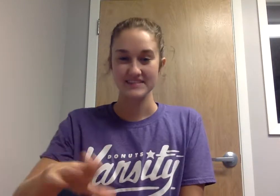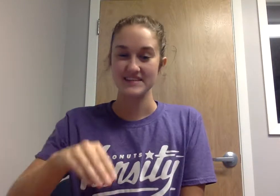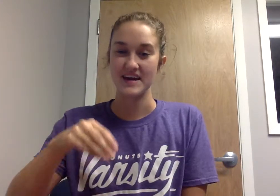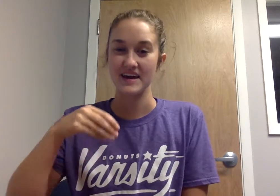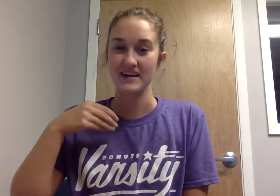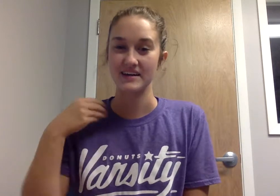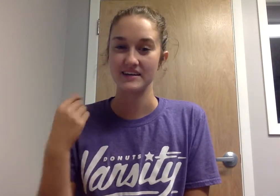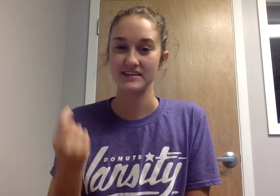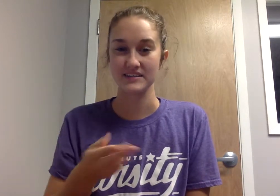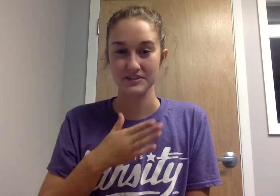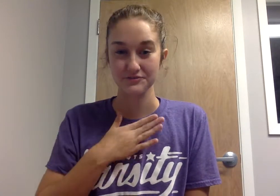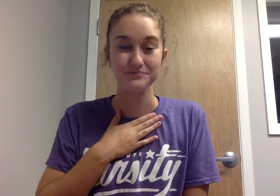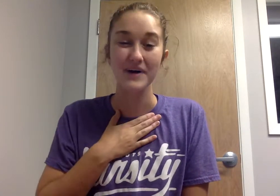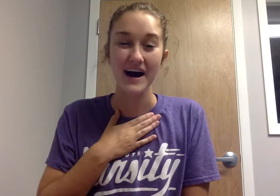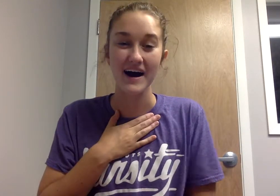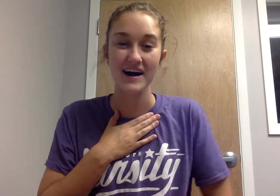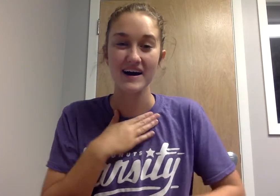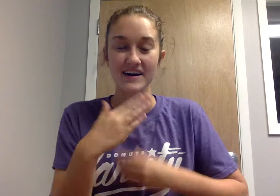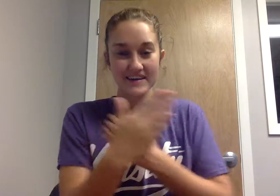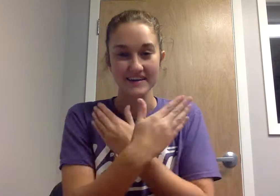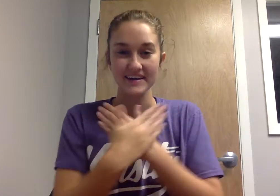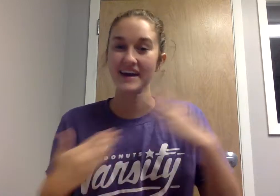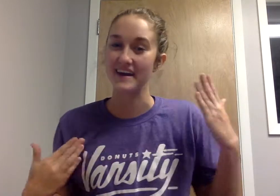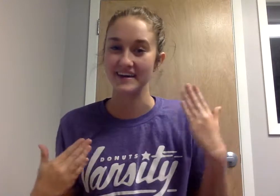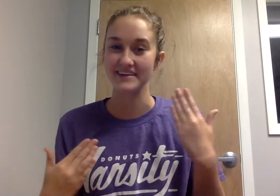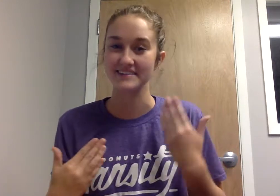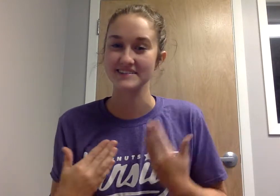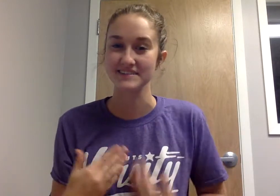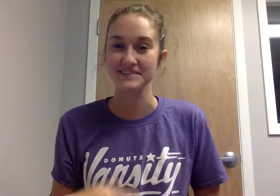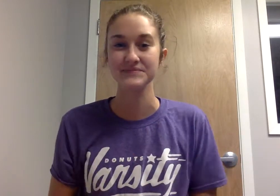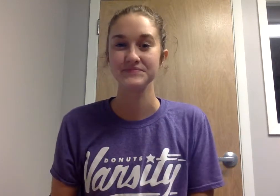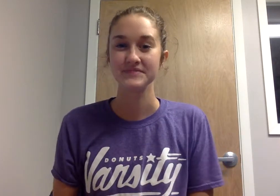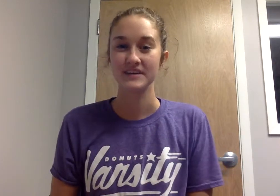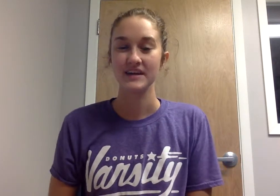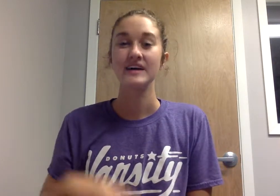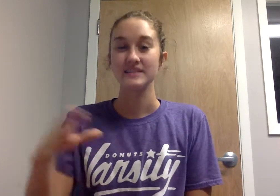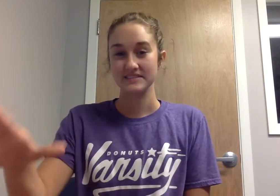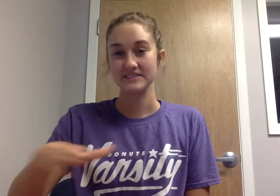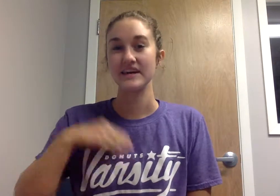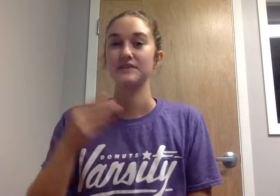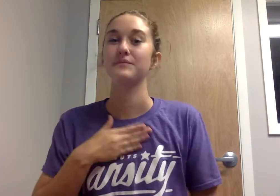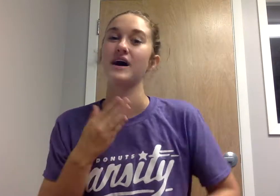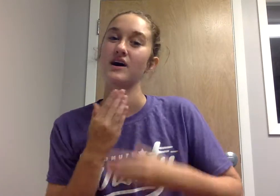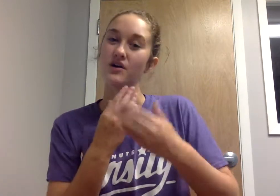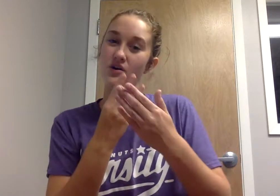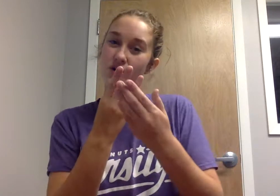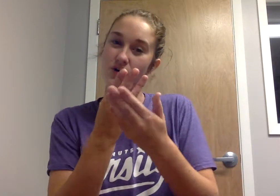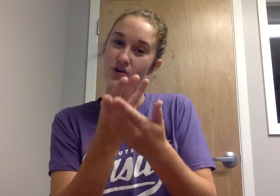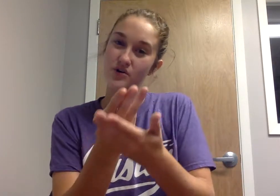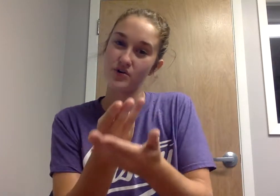Take my hand, take my whole